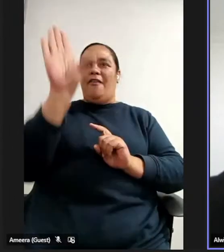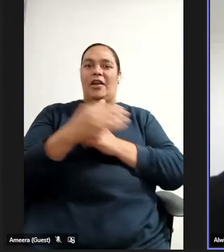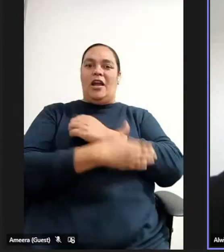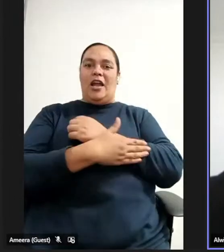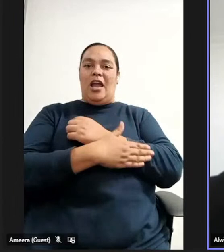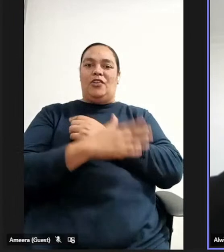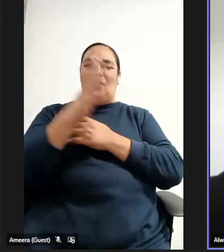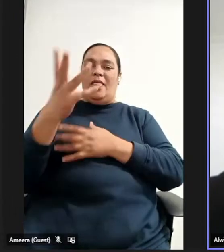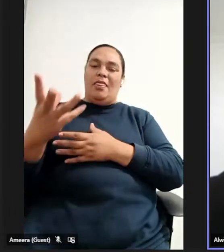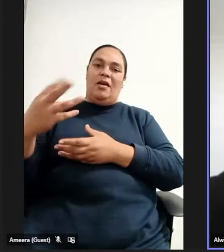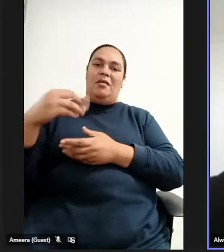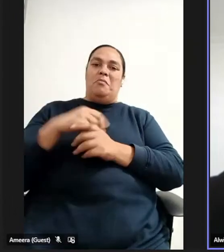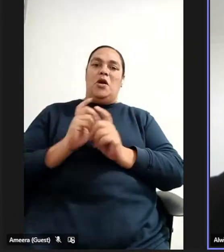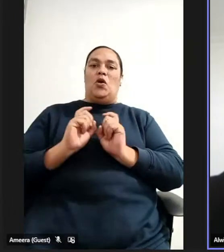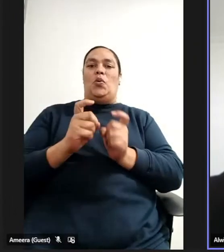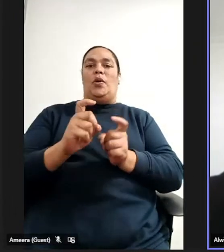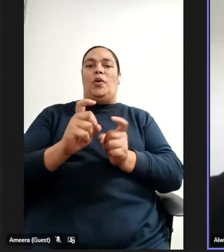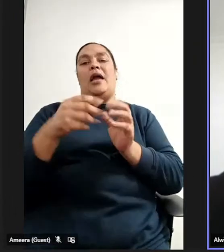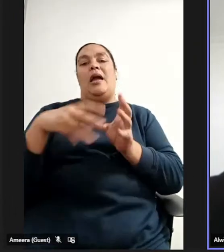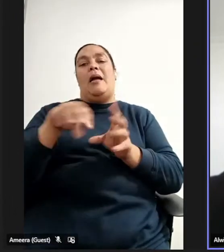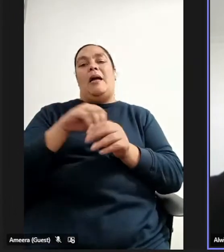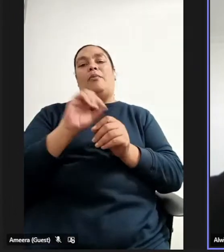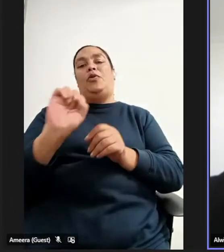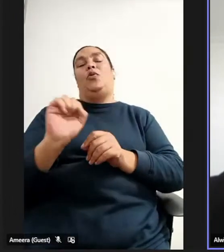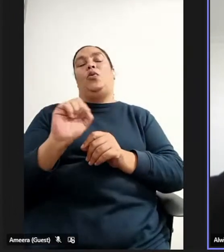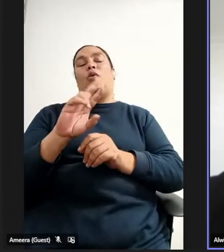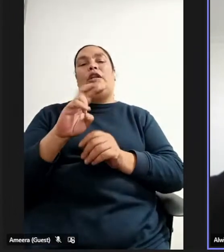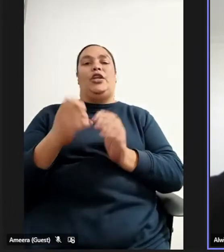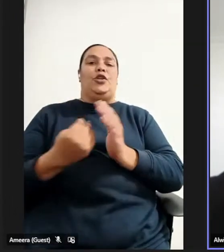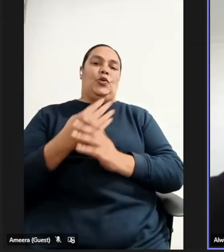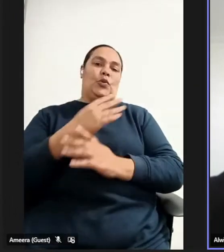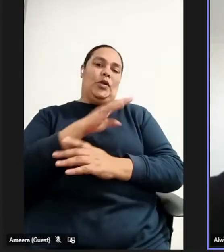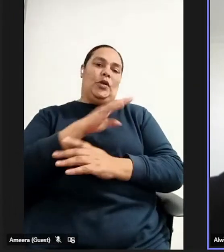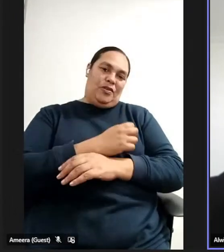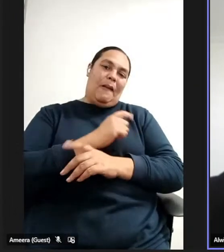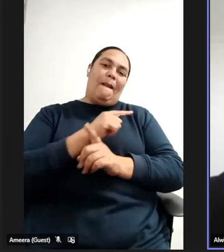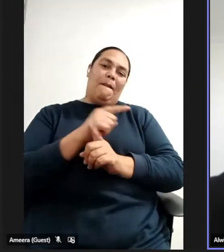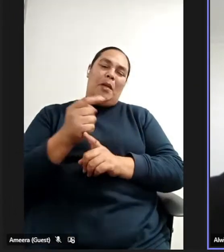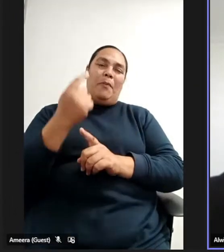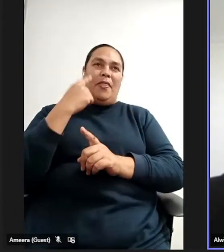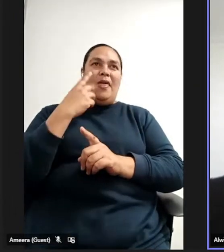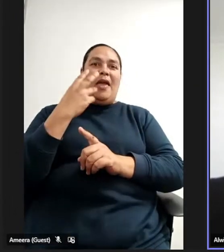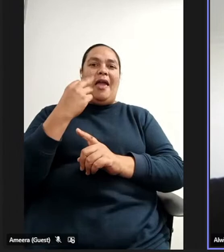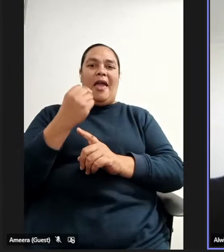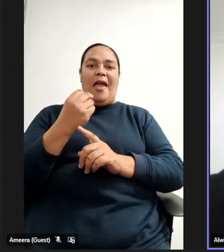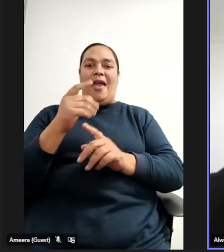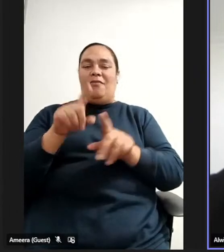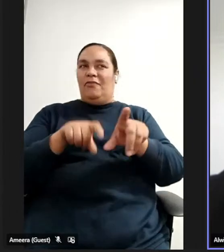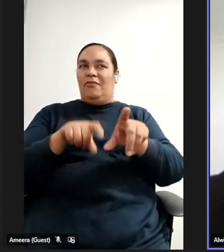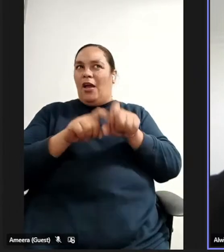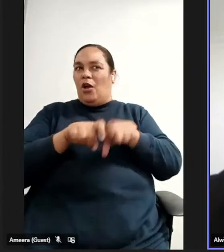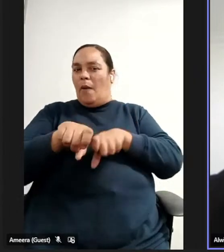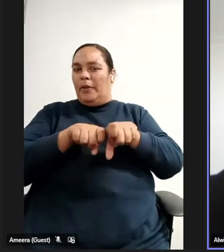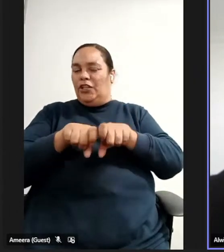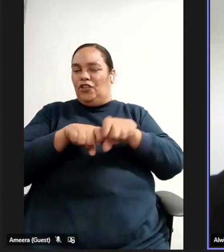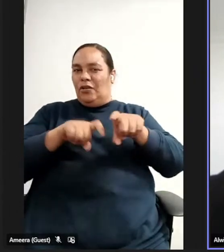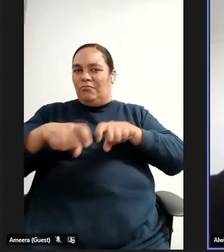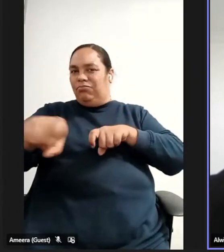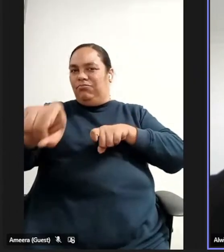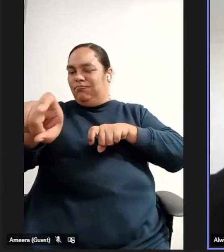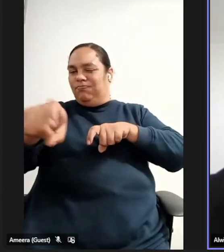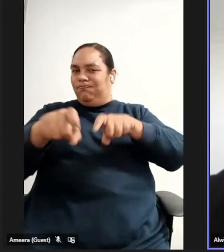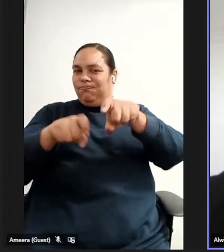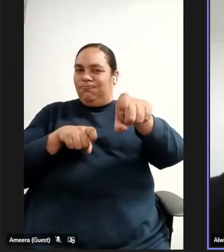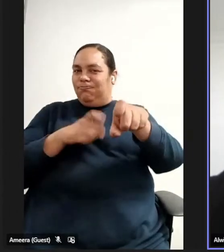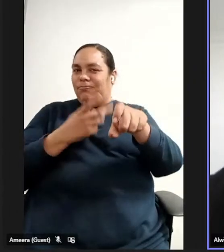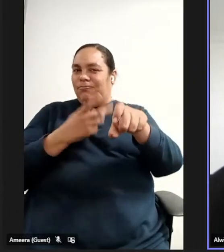with renewable energy. So I think there's a bit of a race happening on the continent at the moment because, again, with